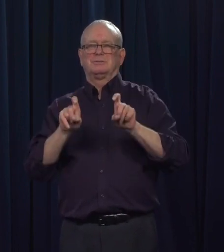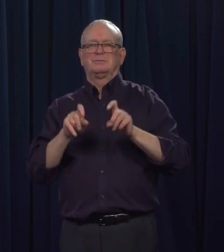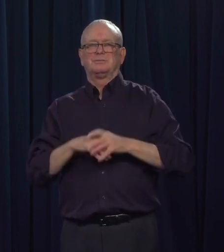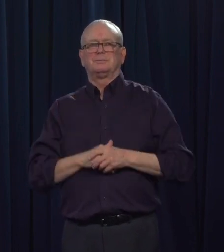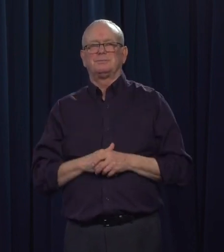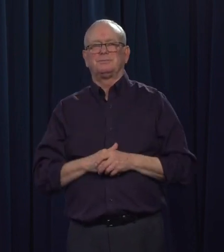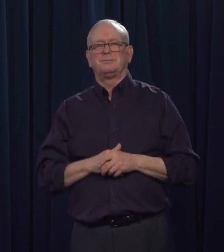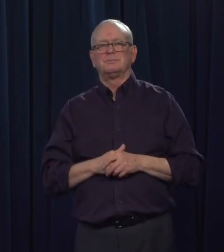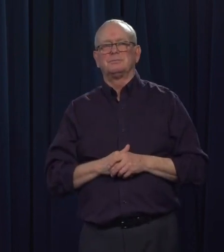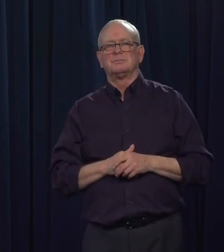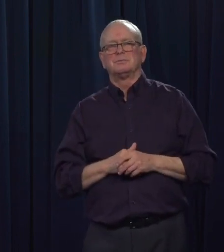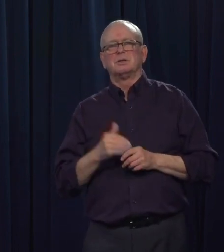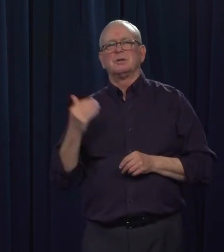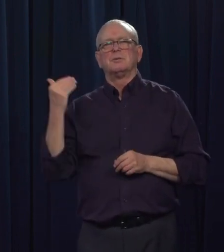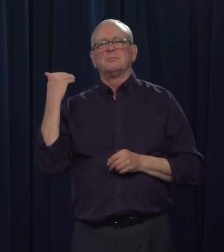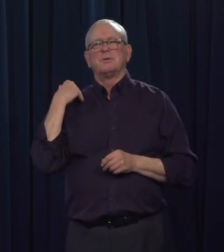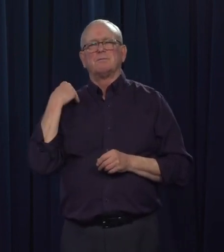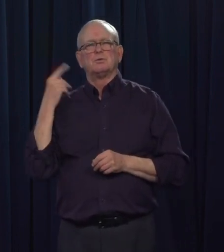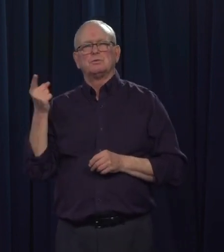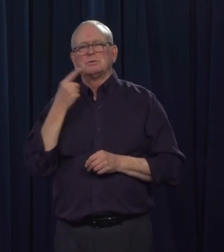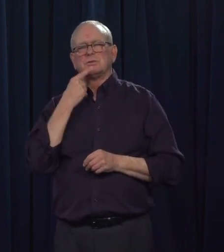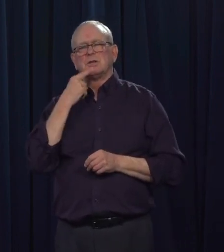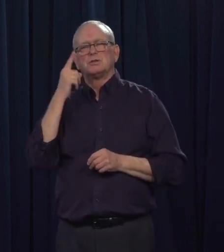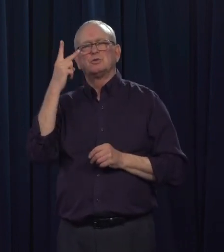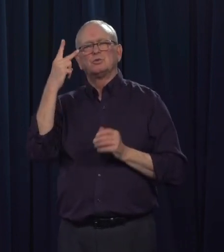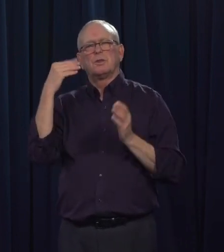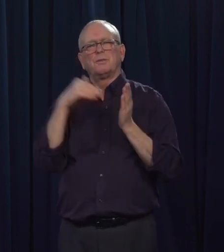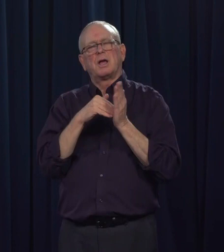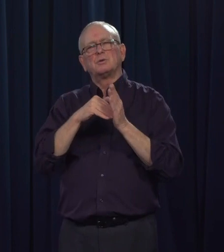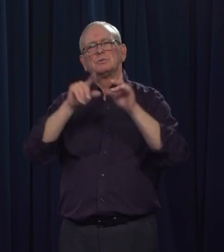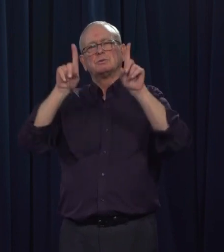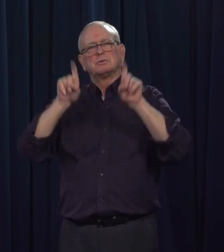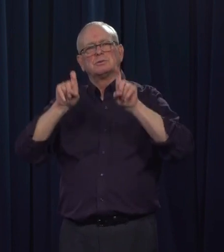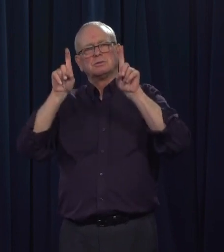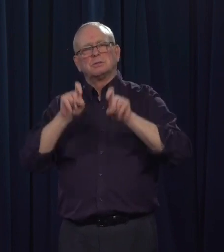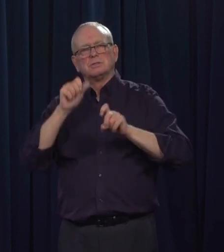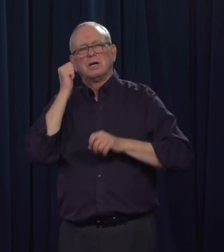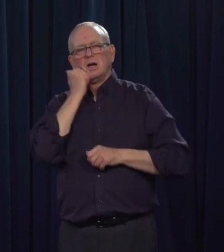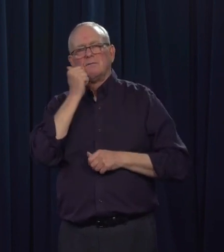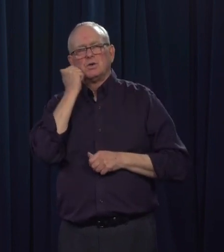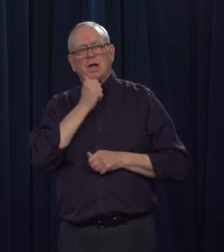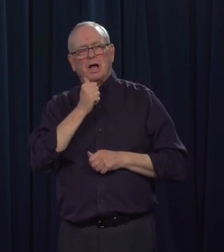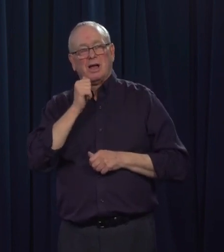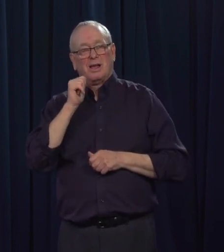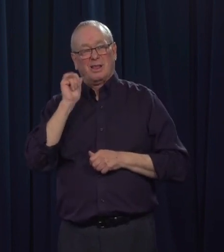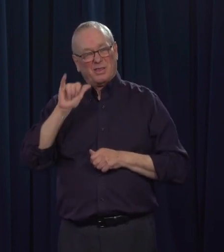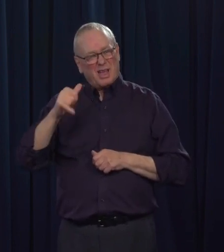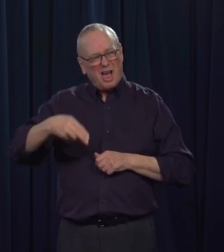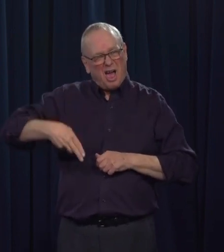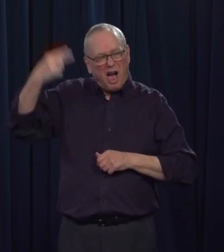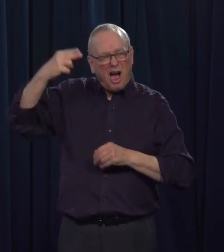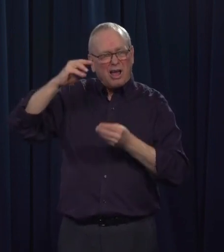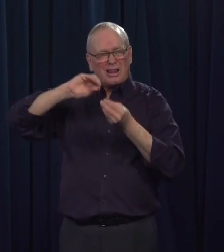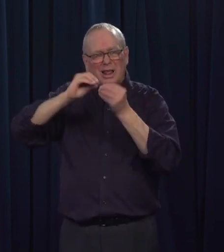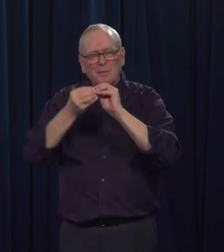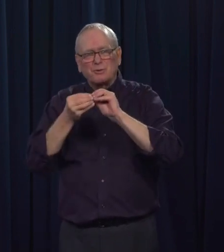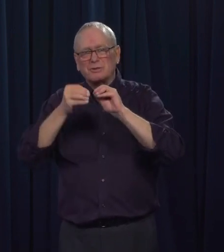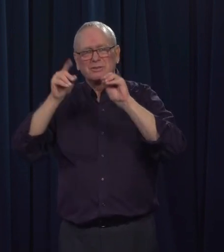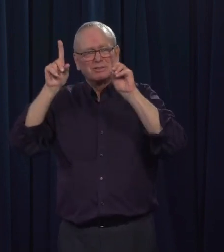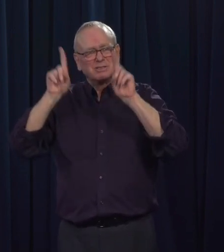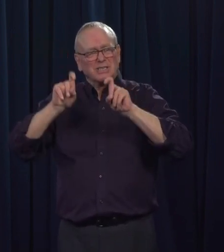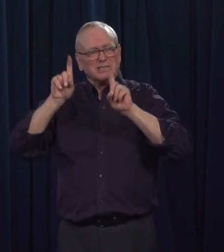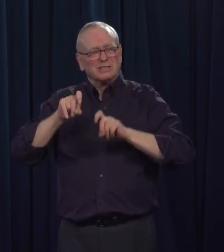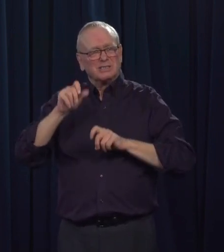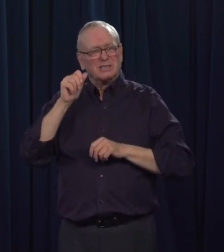day, highest per capita rate in North America, number 3 in the world. Is this still an